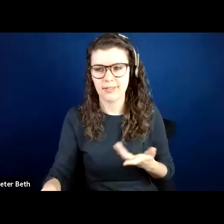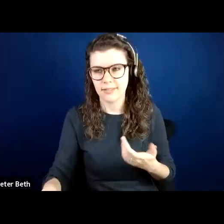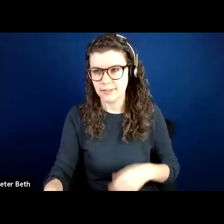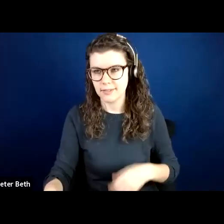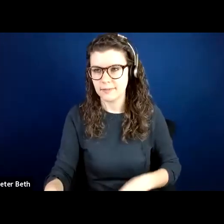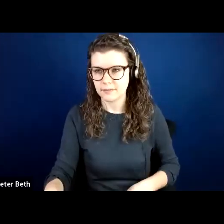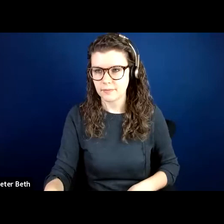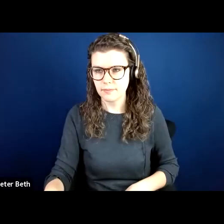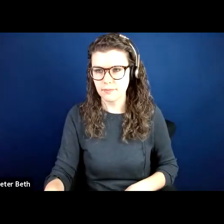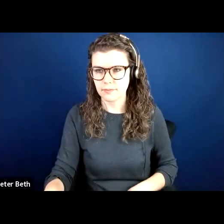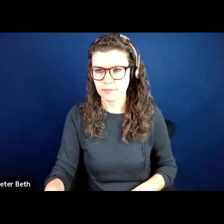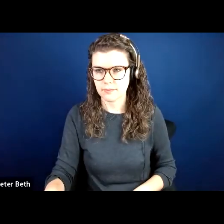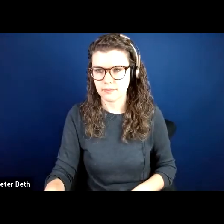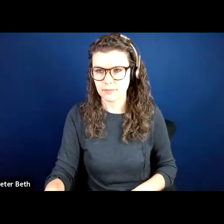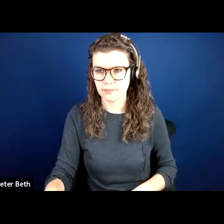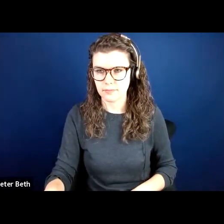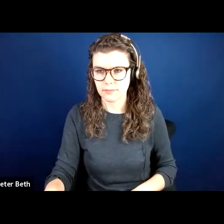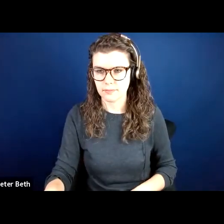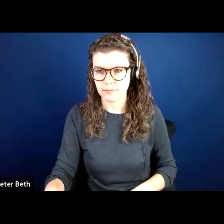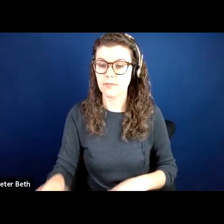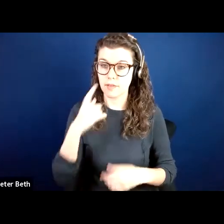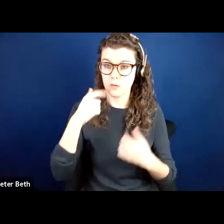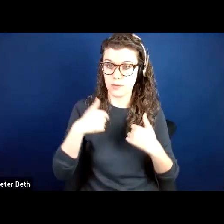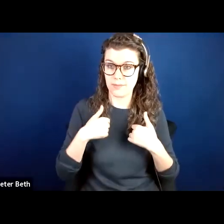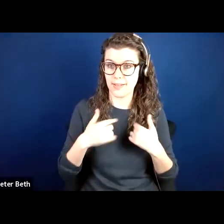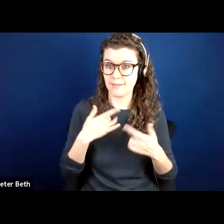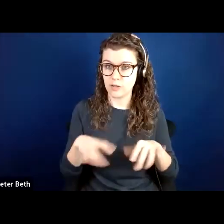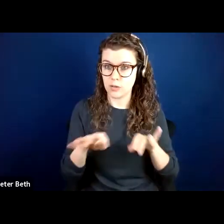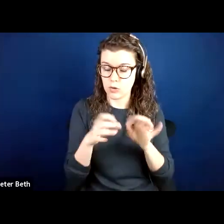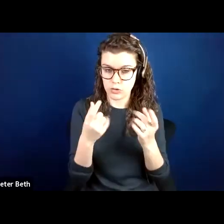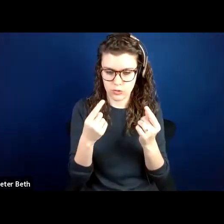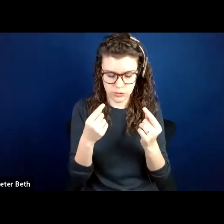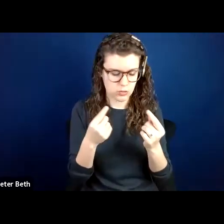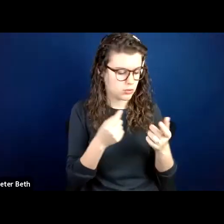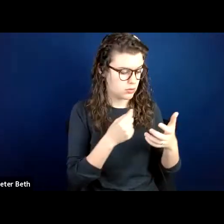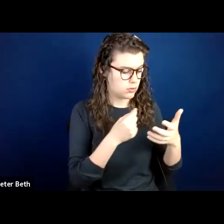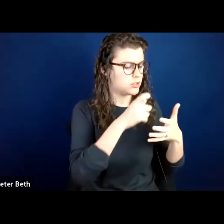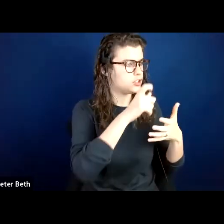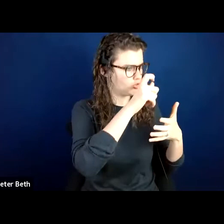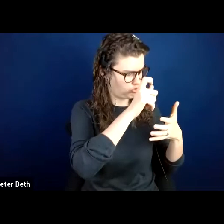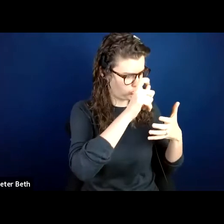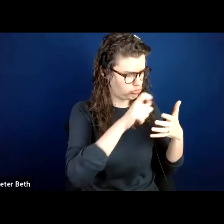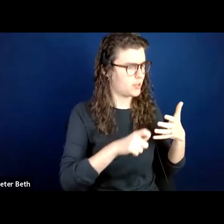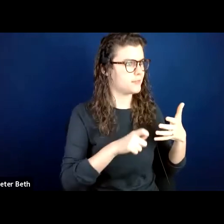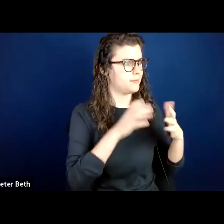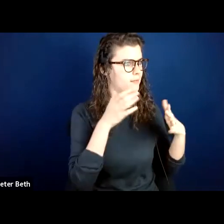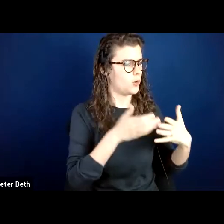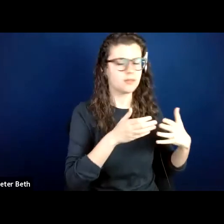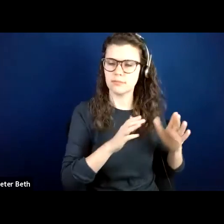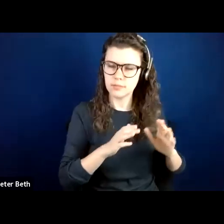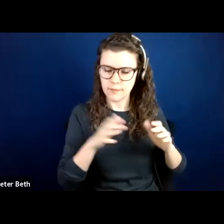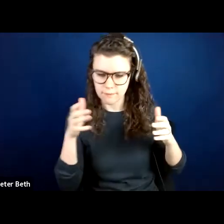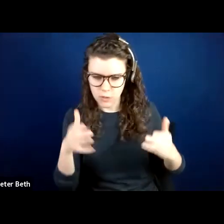I feel like it's more important to focus on the barriers than to just have empty space for things that are